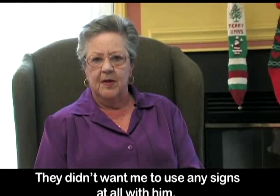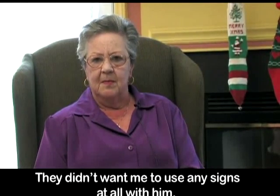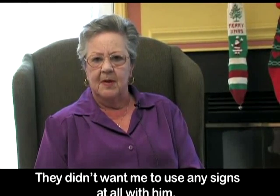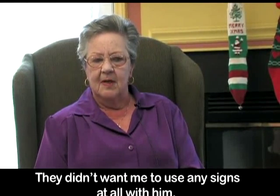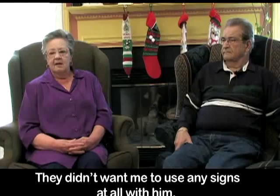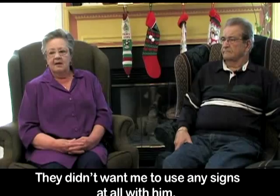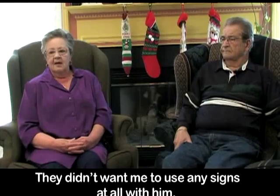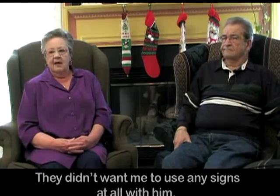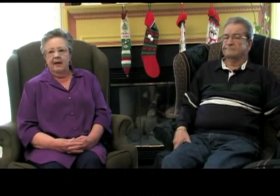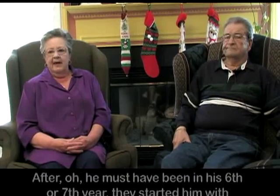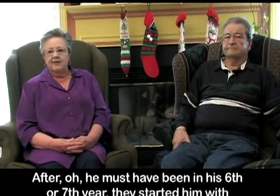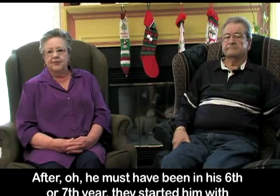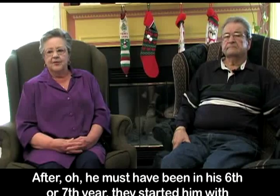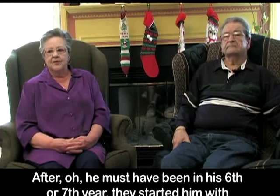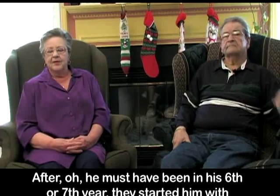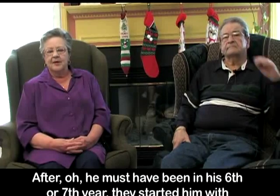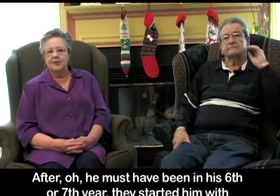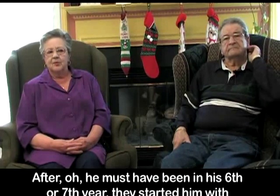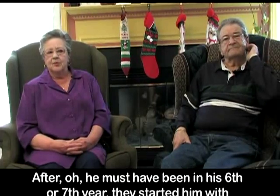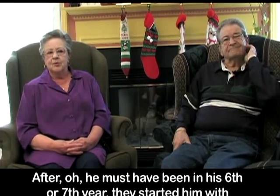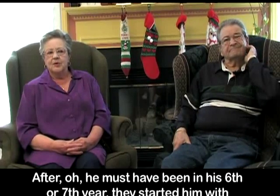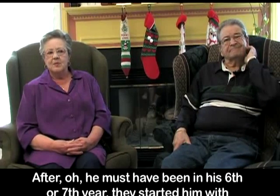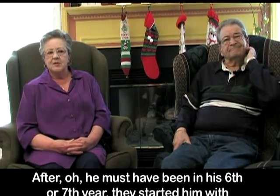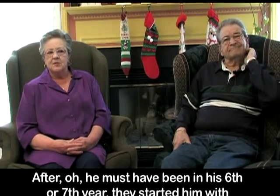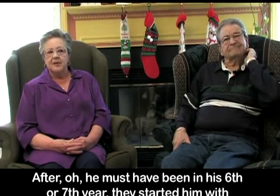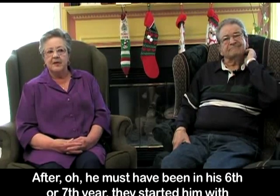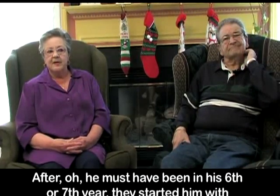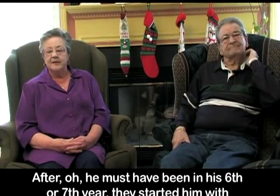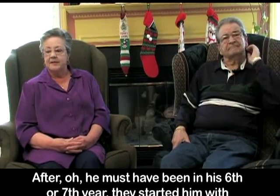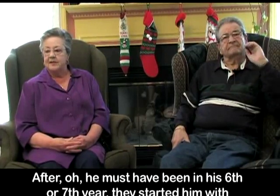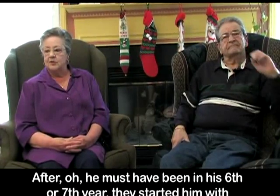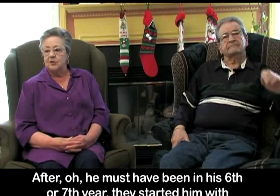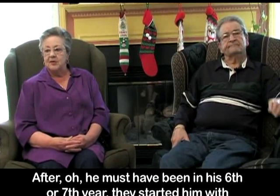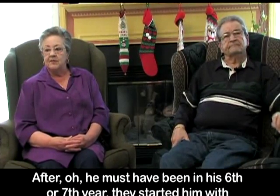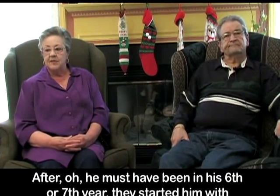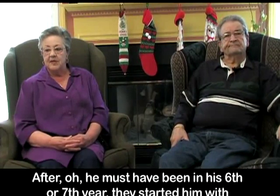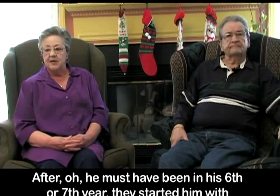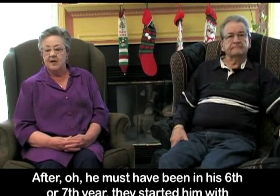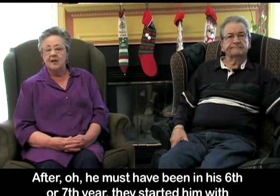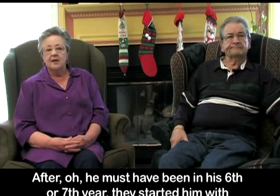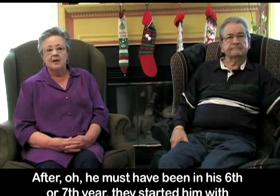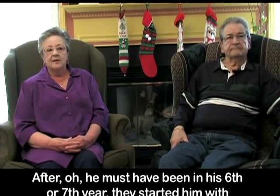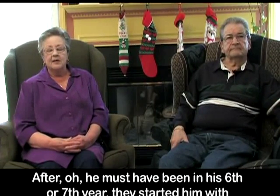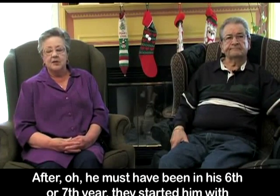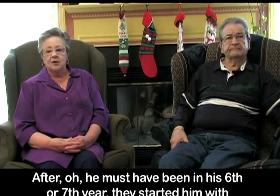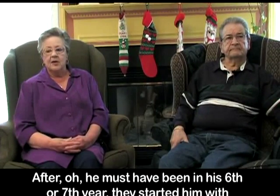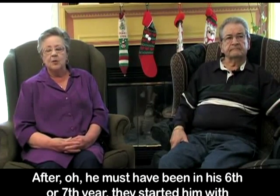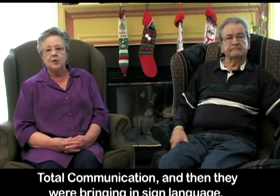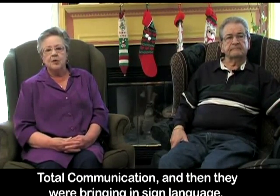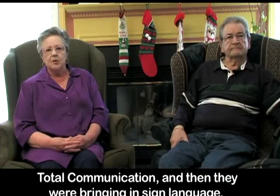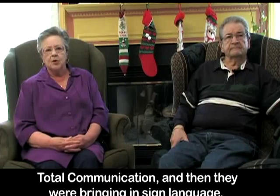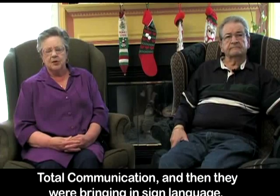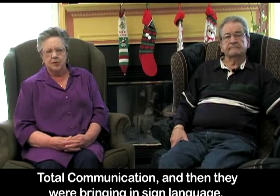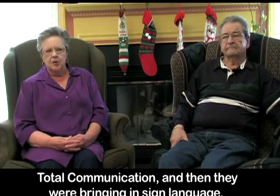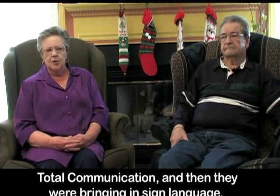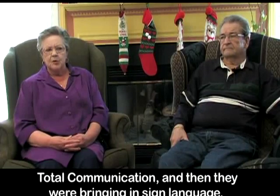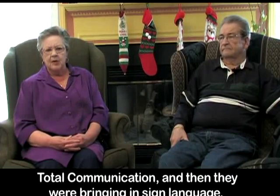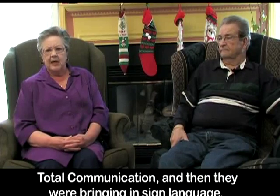him. After, oh, he must have been in his sixth or seventh year, they started in with total